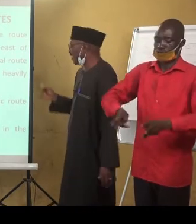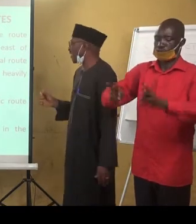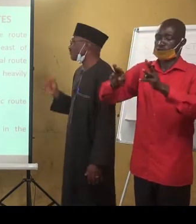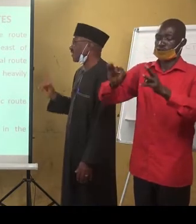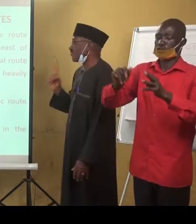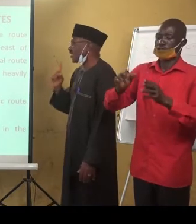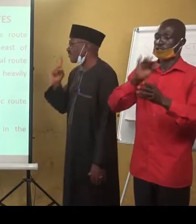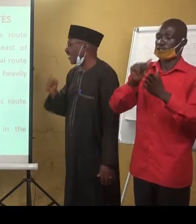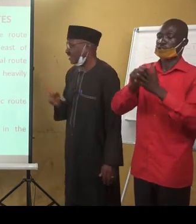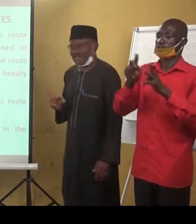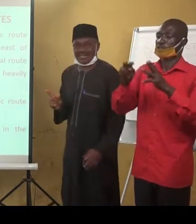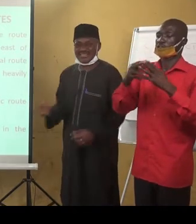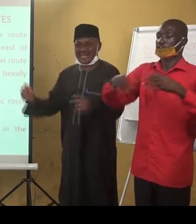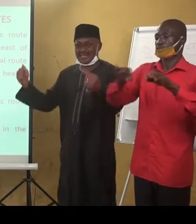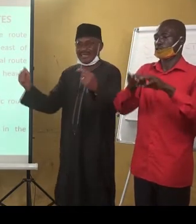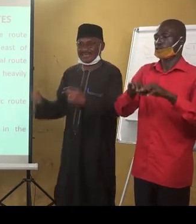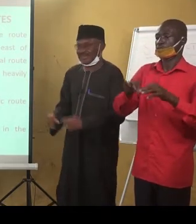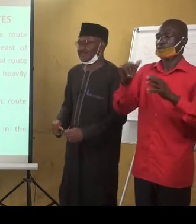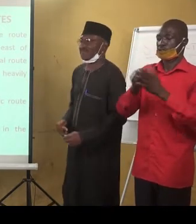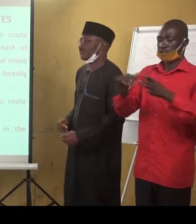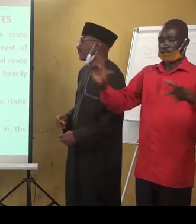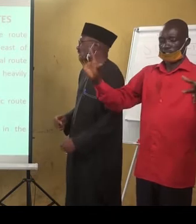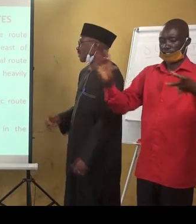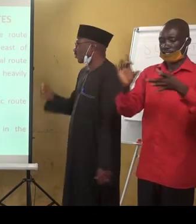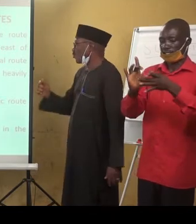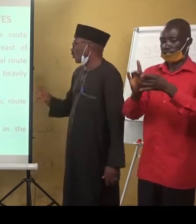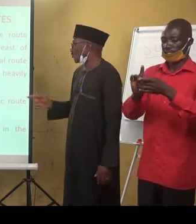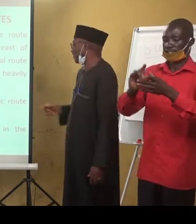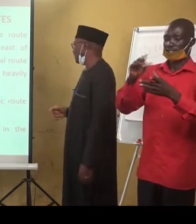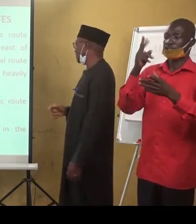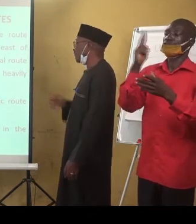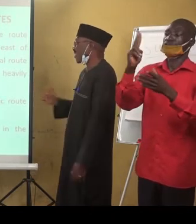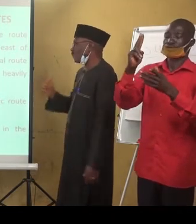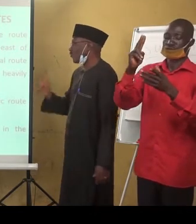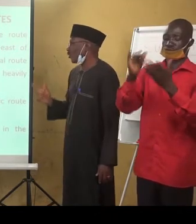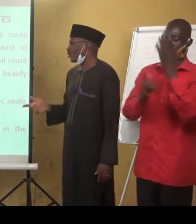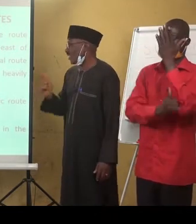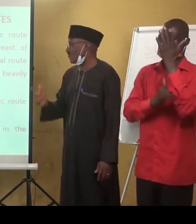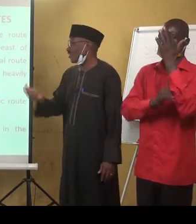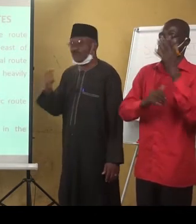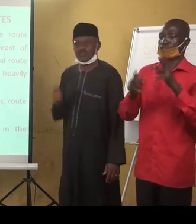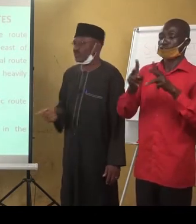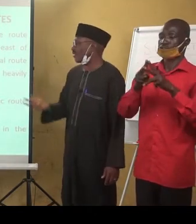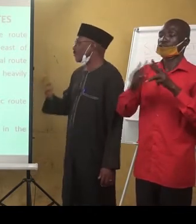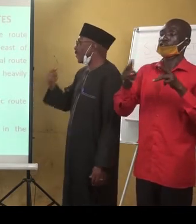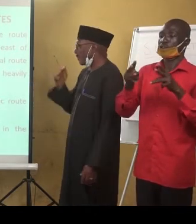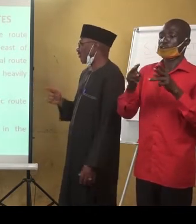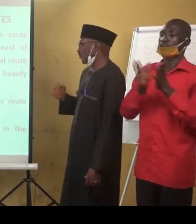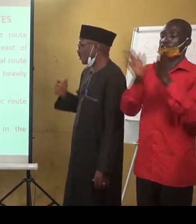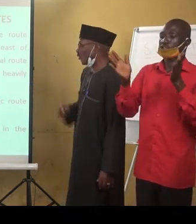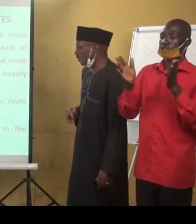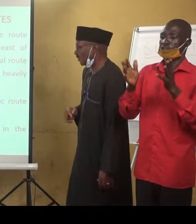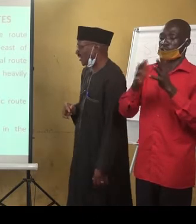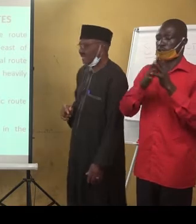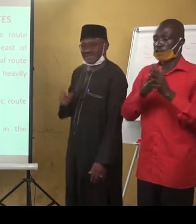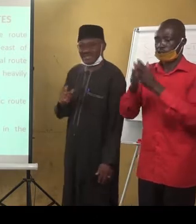we have, and very, very vital, that links the two countries, very populous, heavy industrial part of